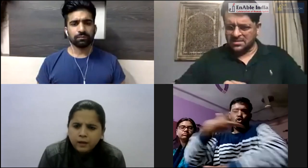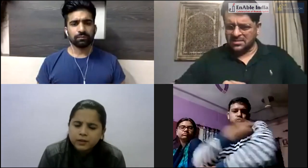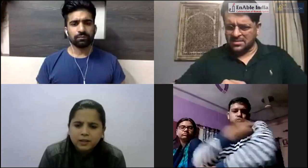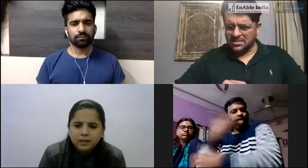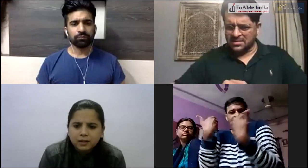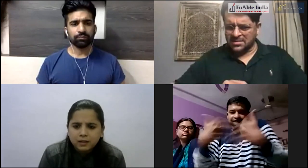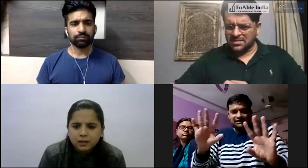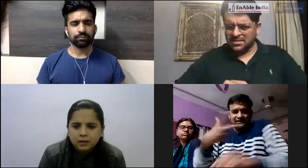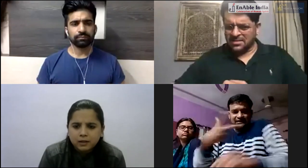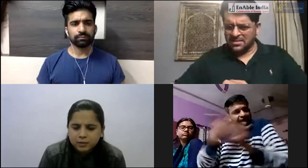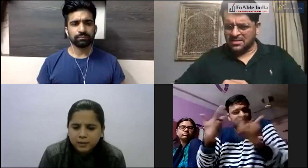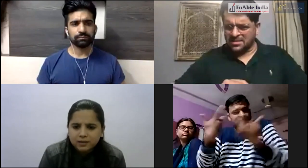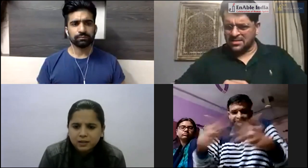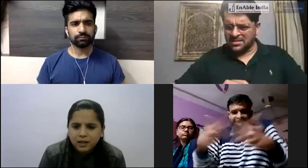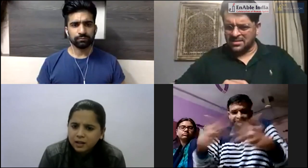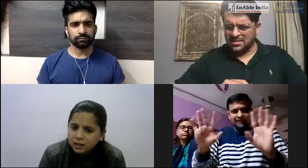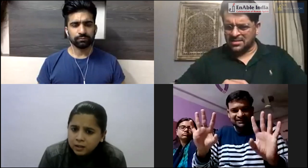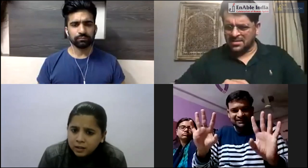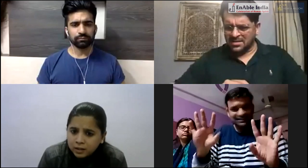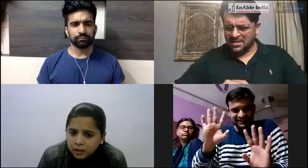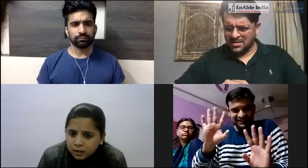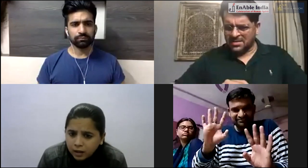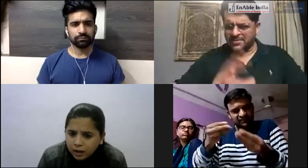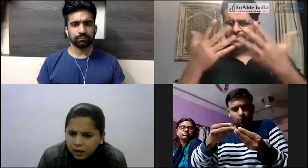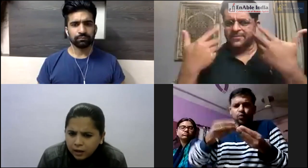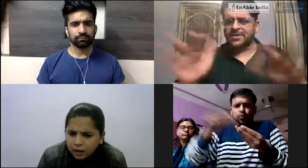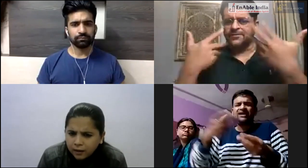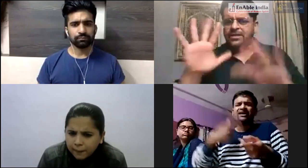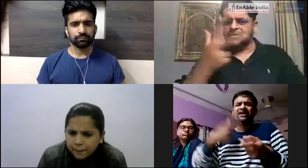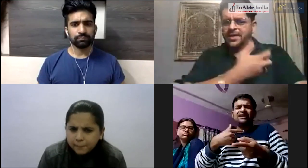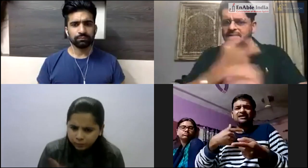I got the SMS that yeah,